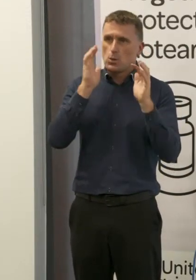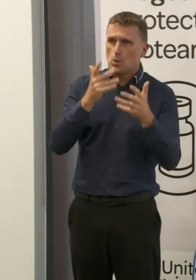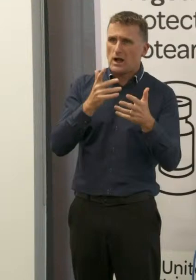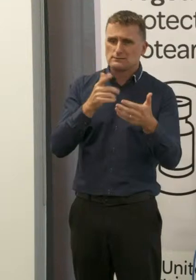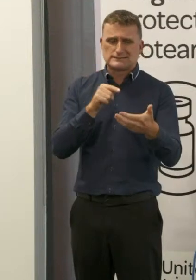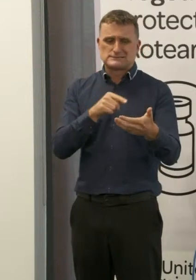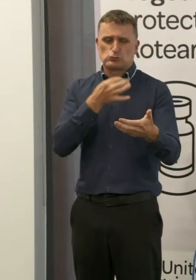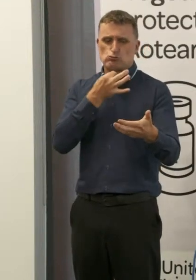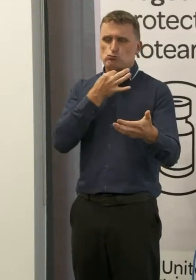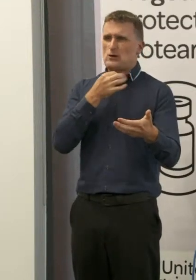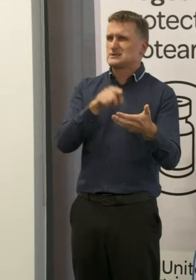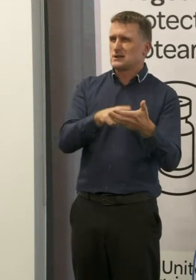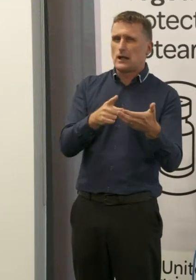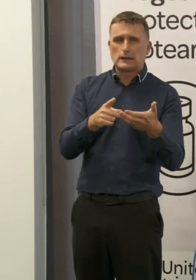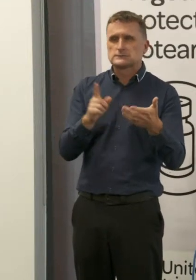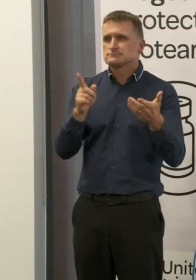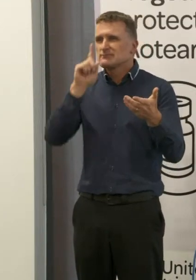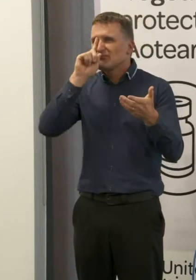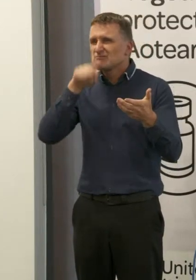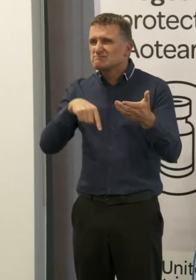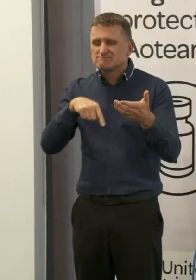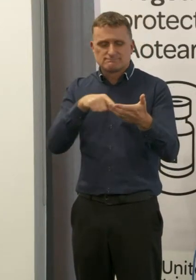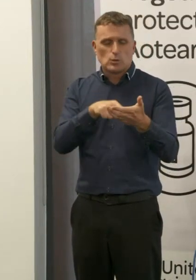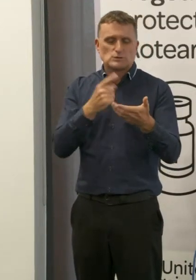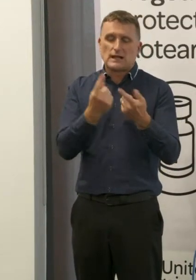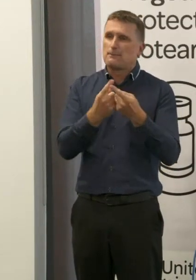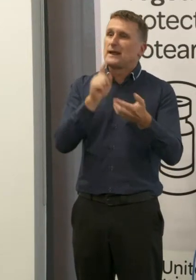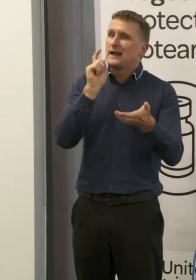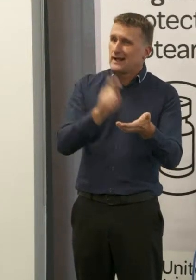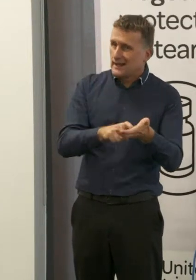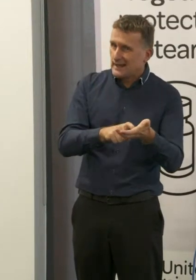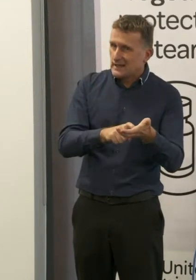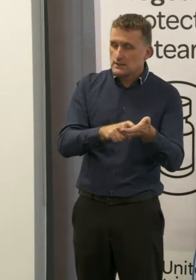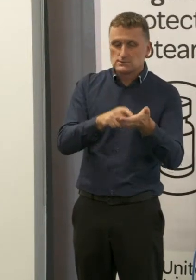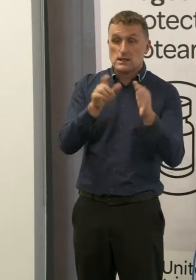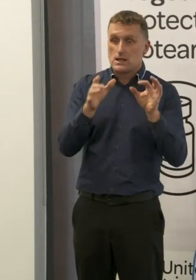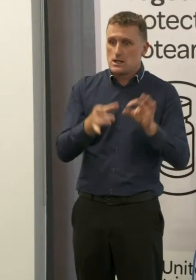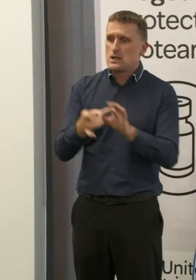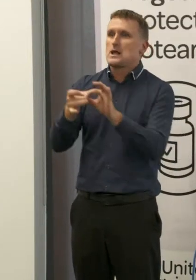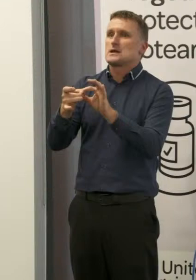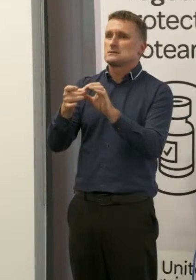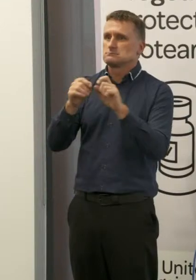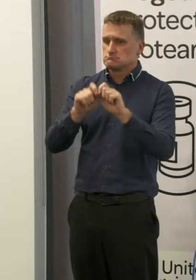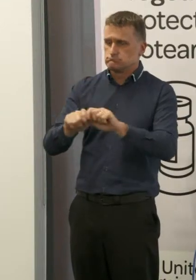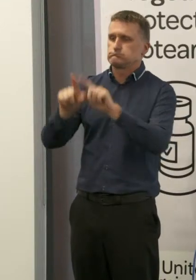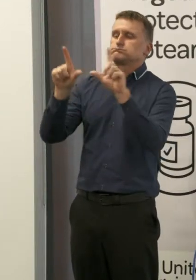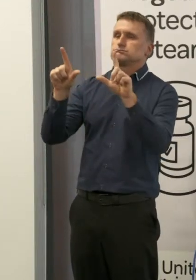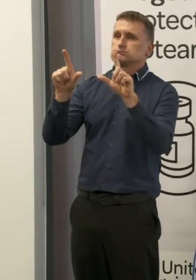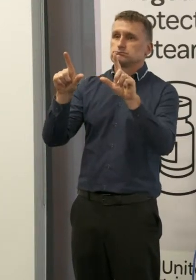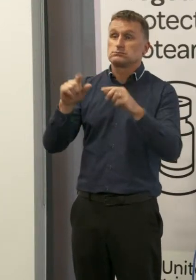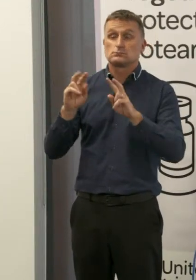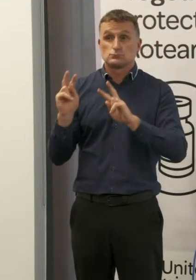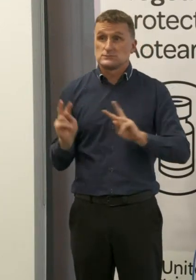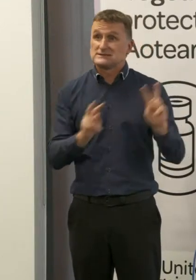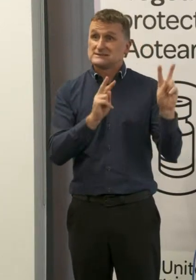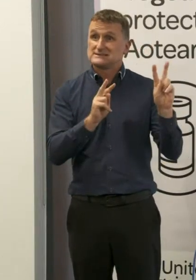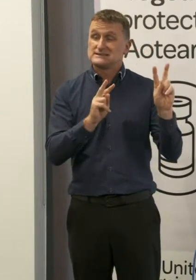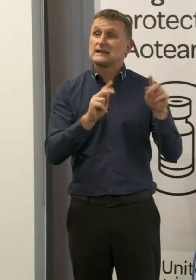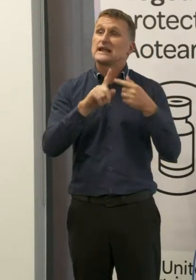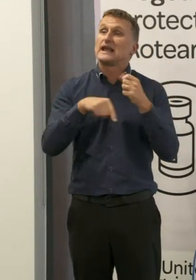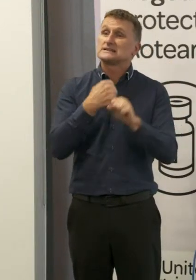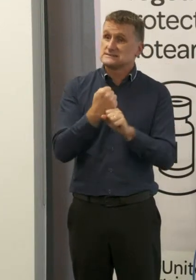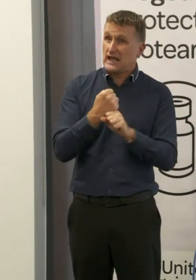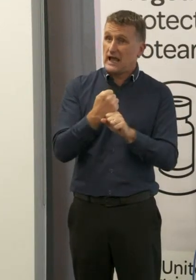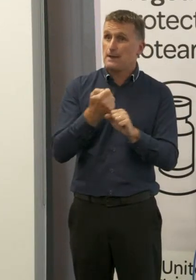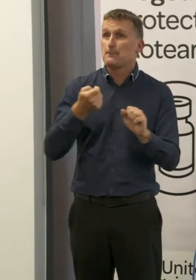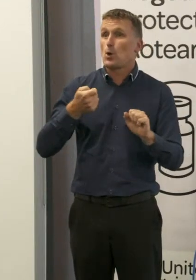part of a phishing scam or something like that. So we want people to be reassured this is what the text message looks like, and it will be incredibly helpful